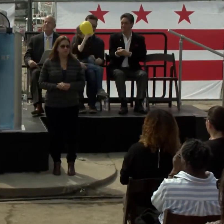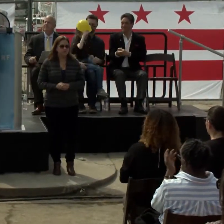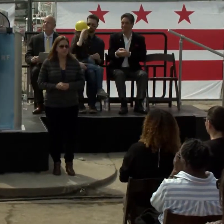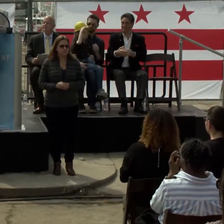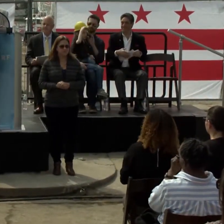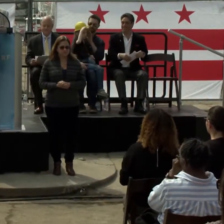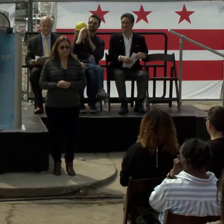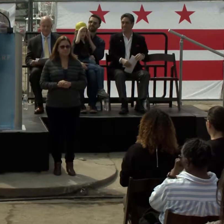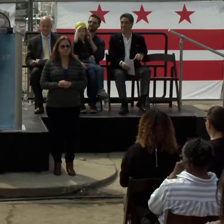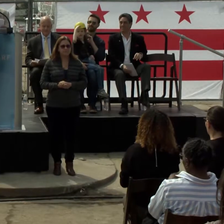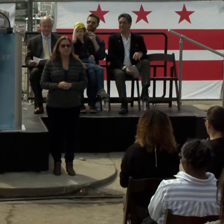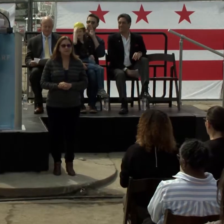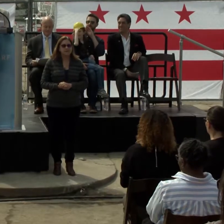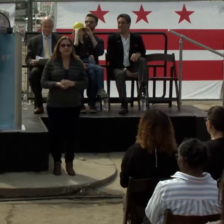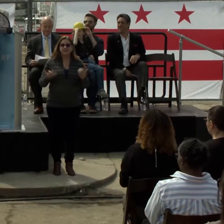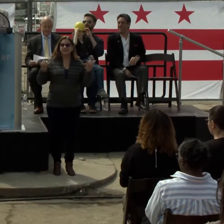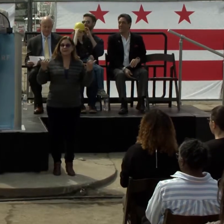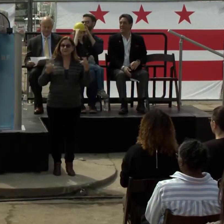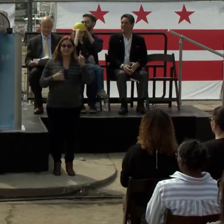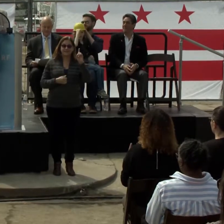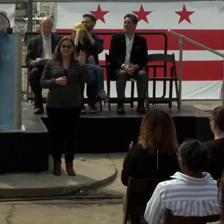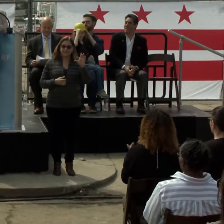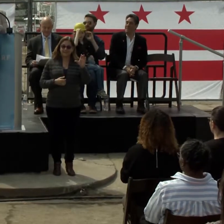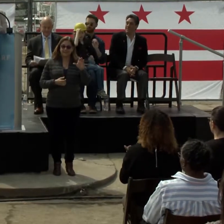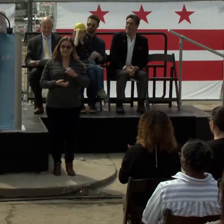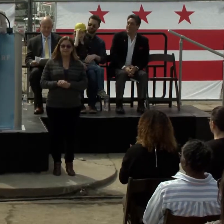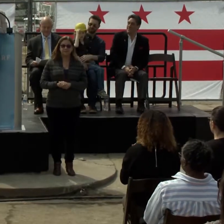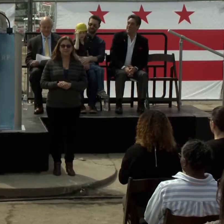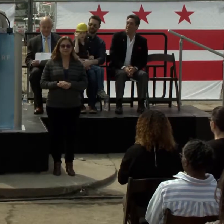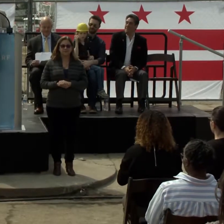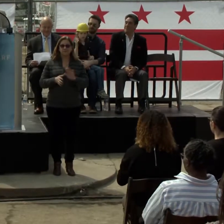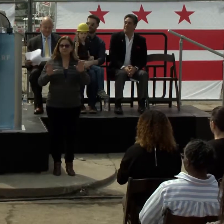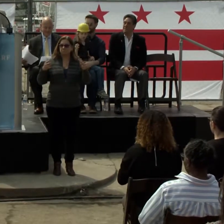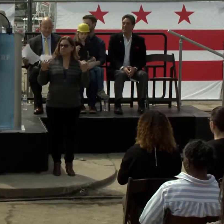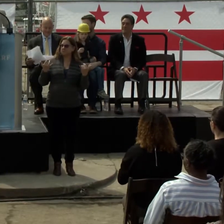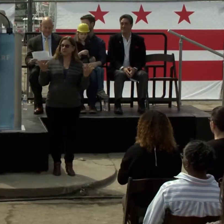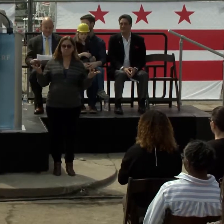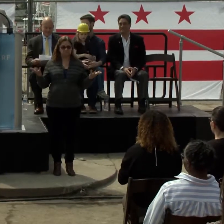Okay, D.C., something big is about to happen here.